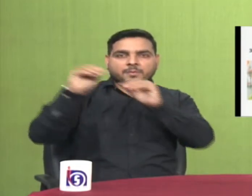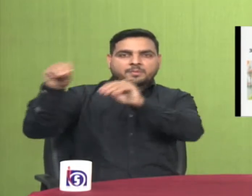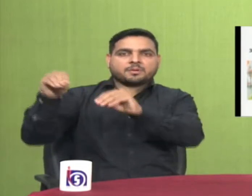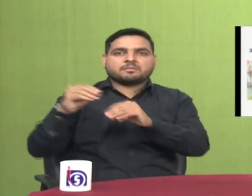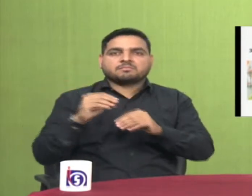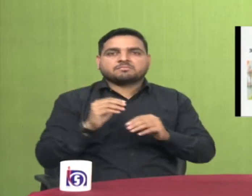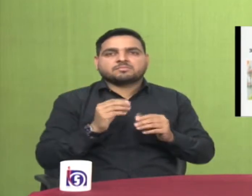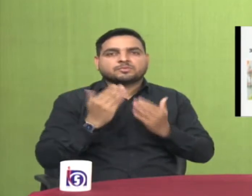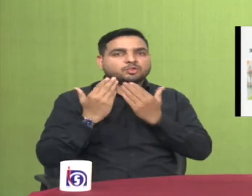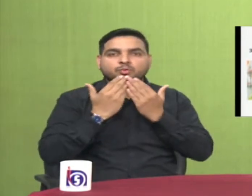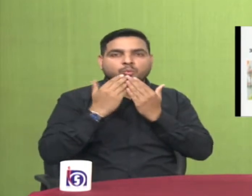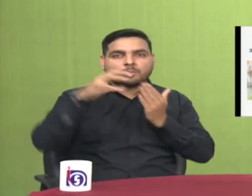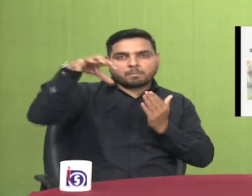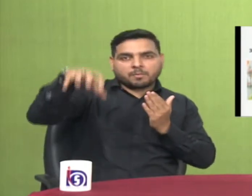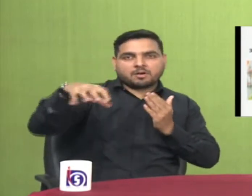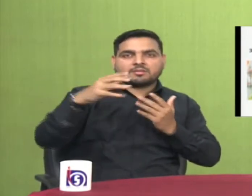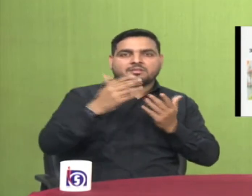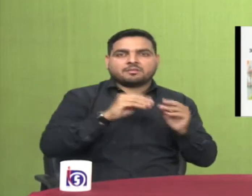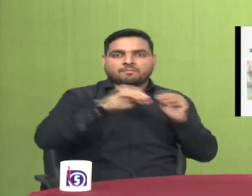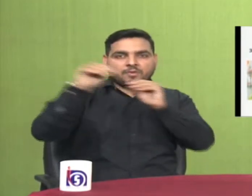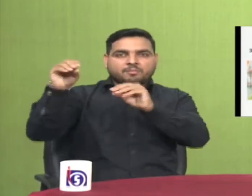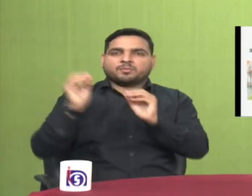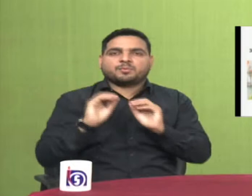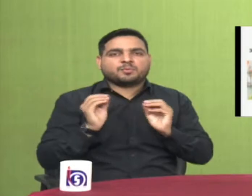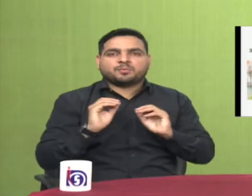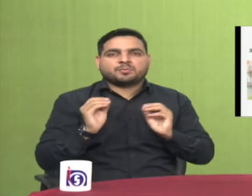ready for school.